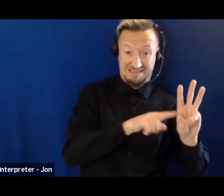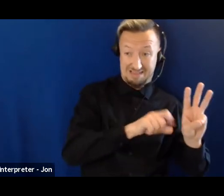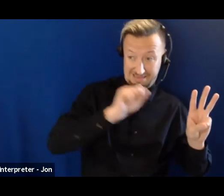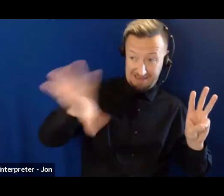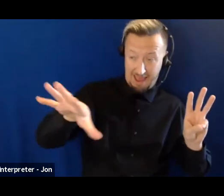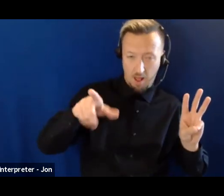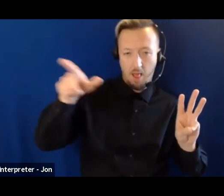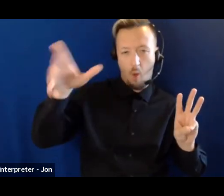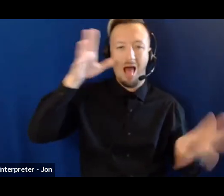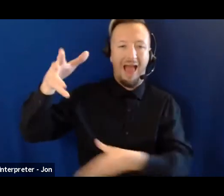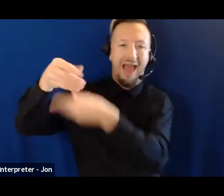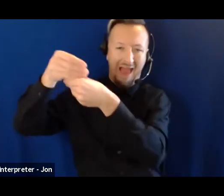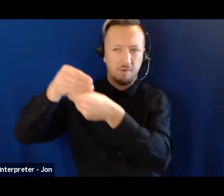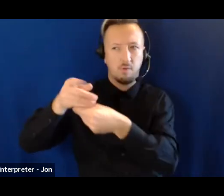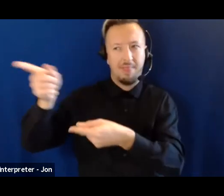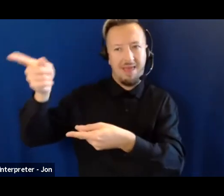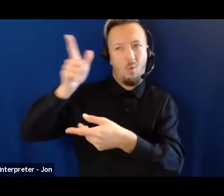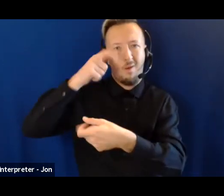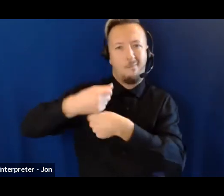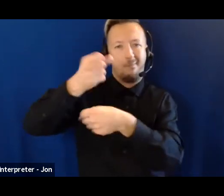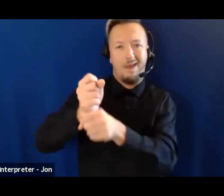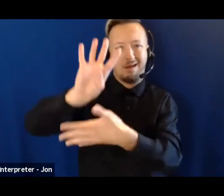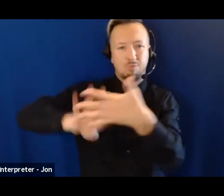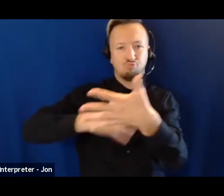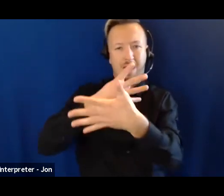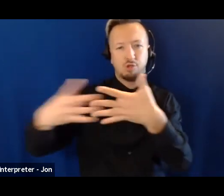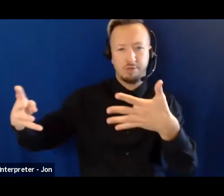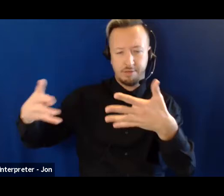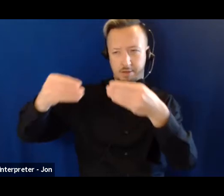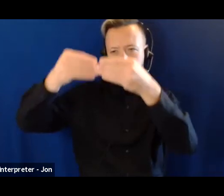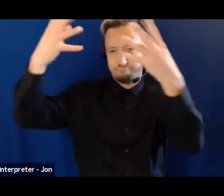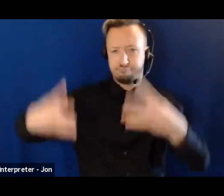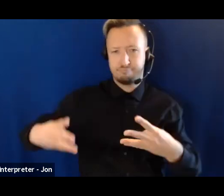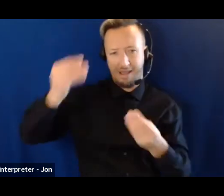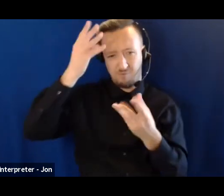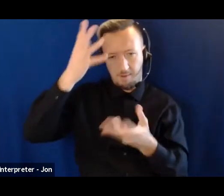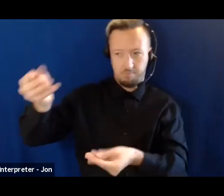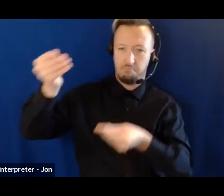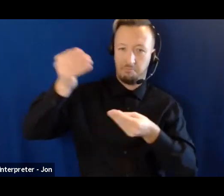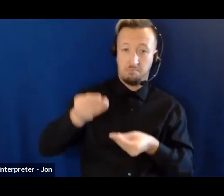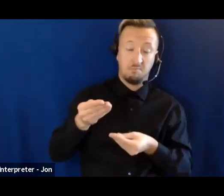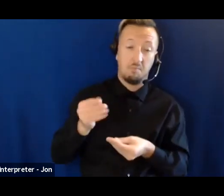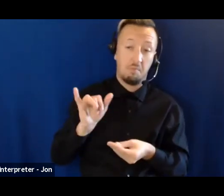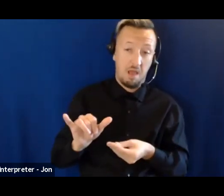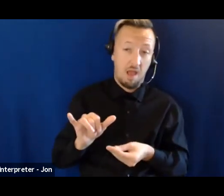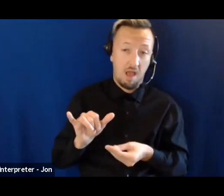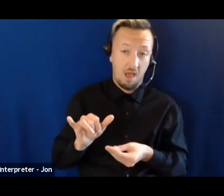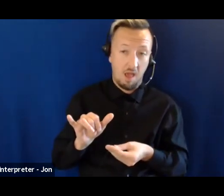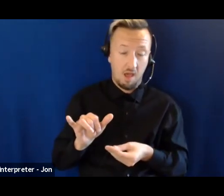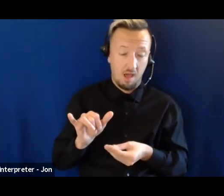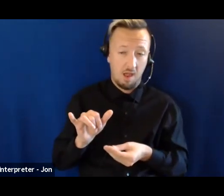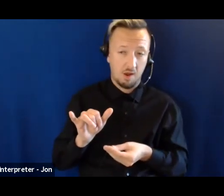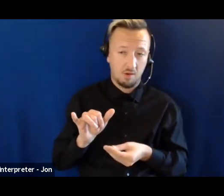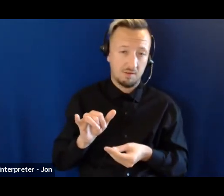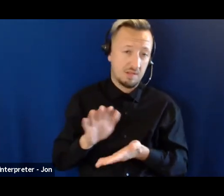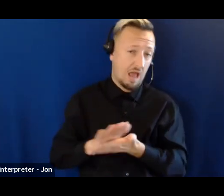well. And it's a very nice spreadsheet that comes out. And then I work with the centers a lot as it is